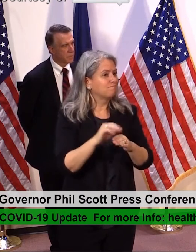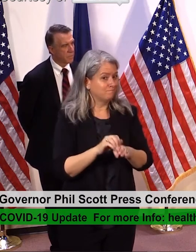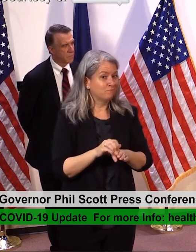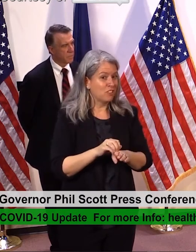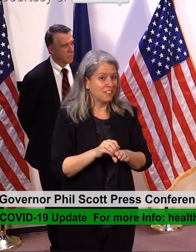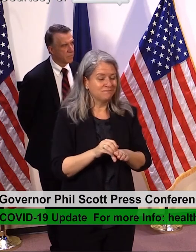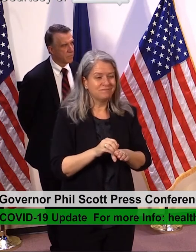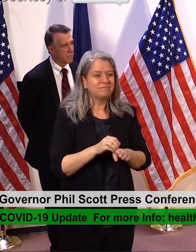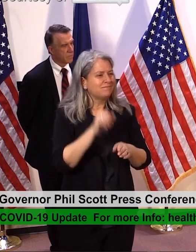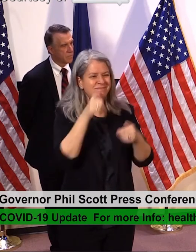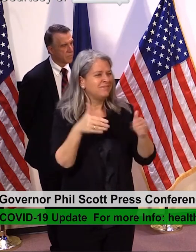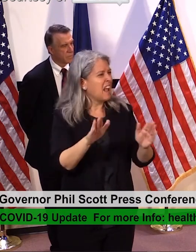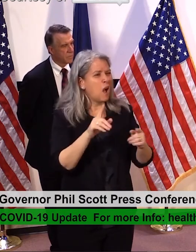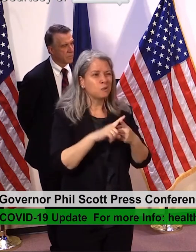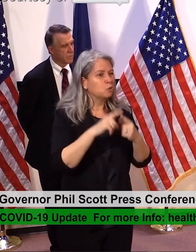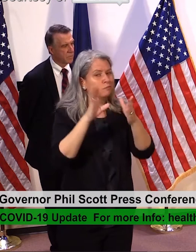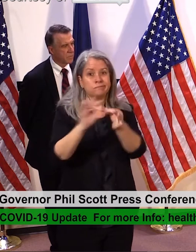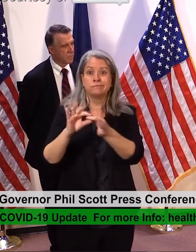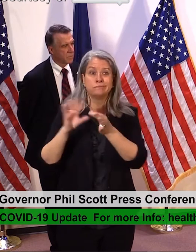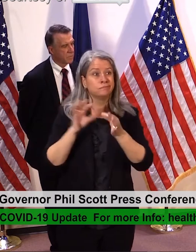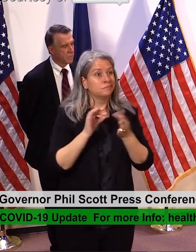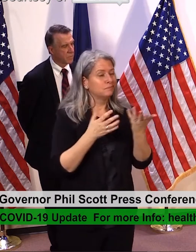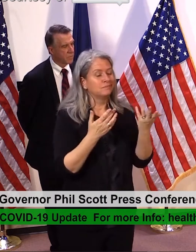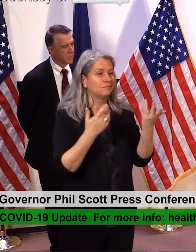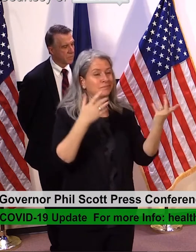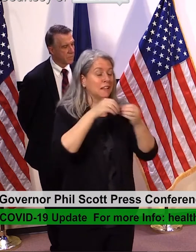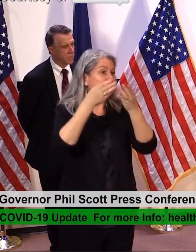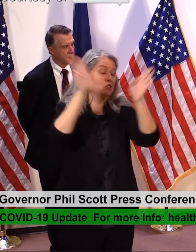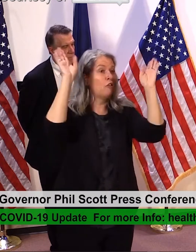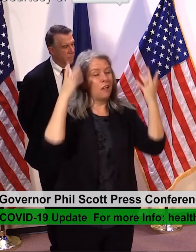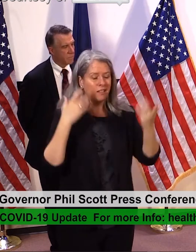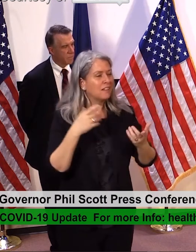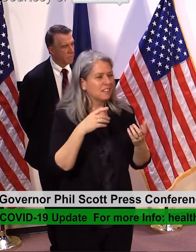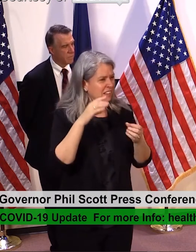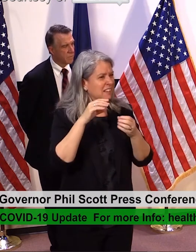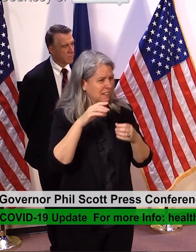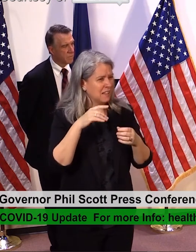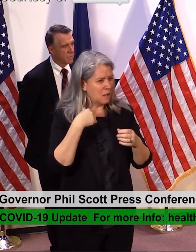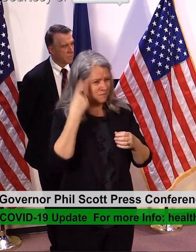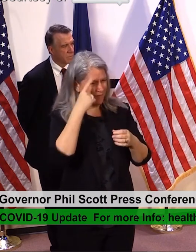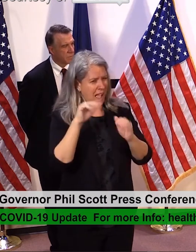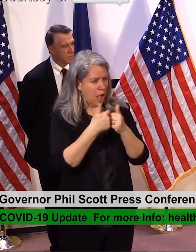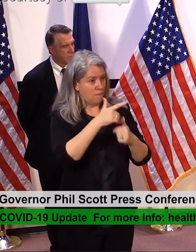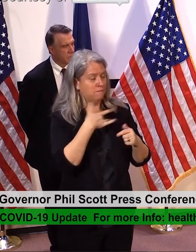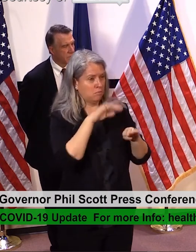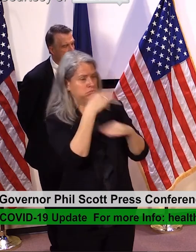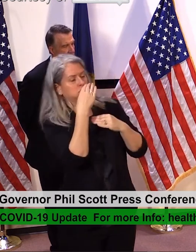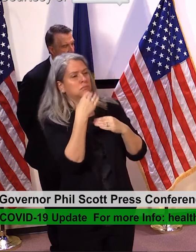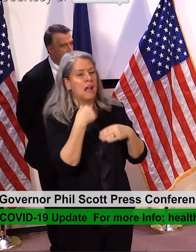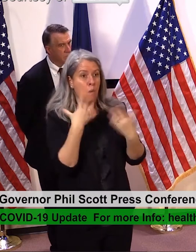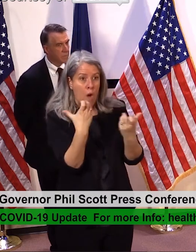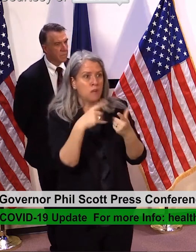know, whatever community leader, you know, not just Burlington this is occurring in, but to other community leaders and to the